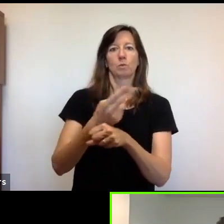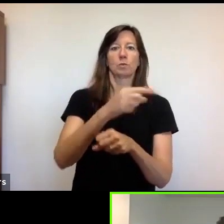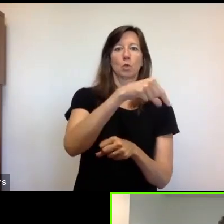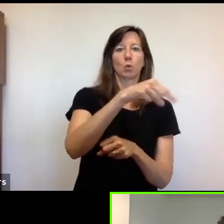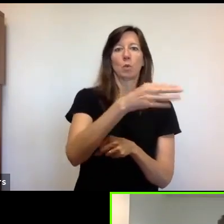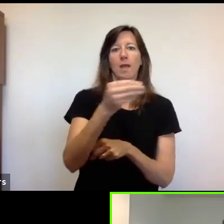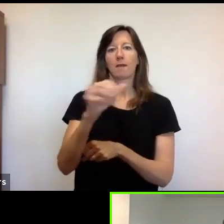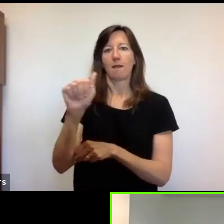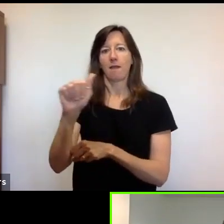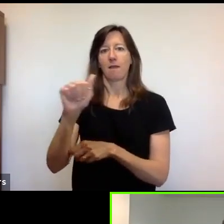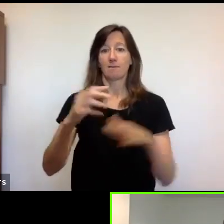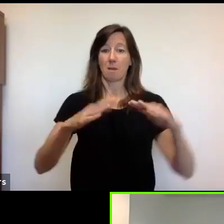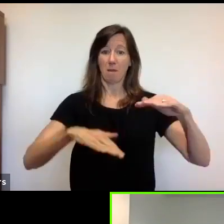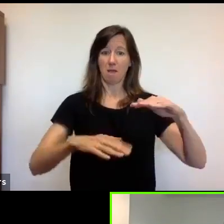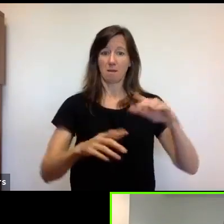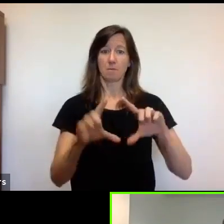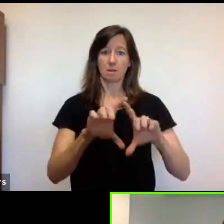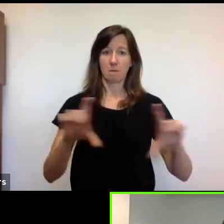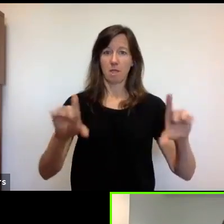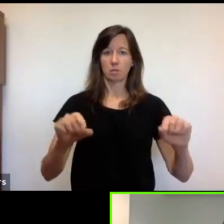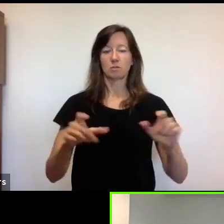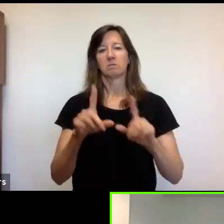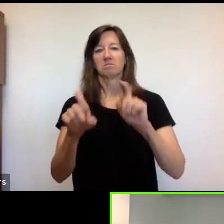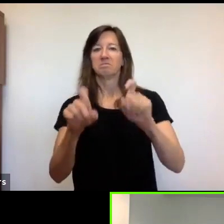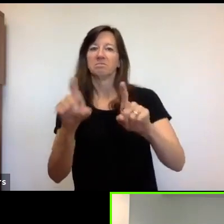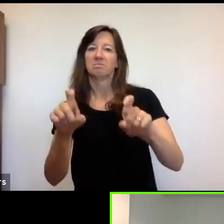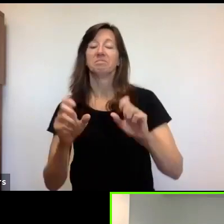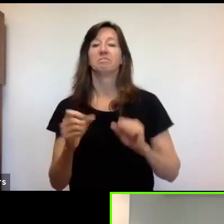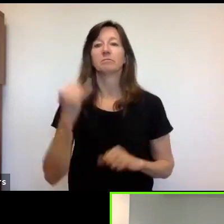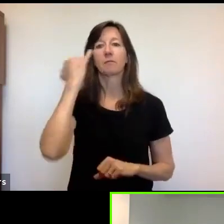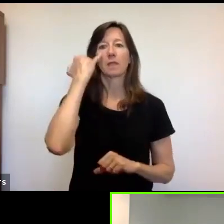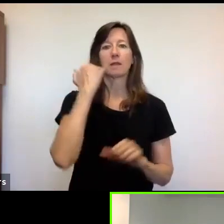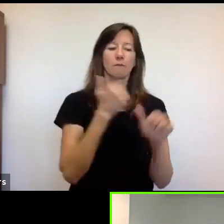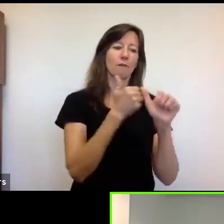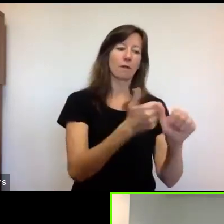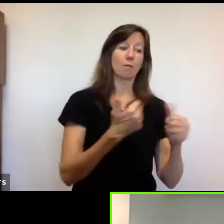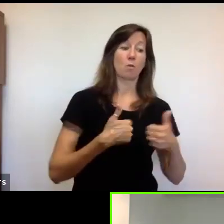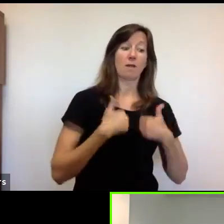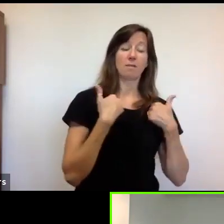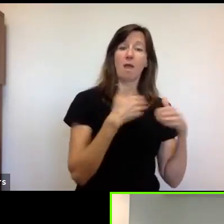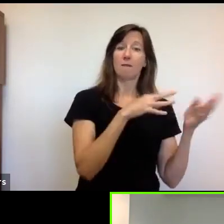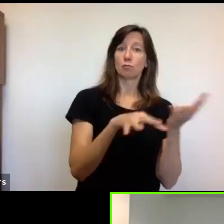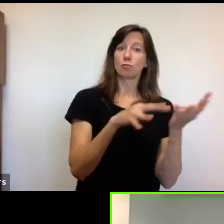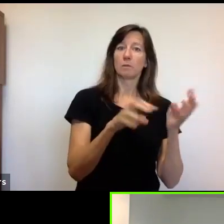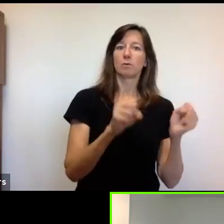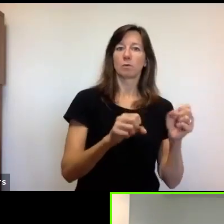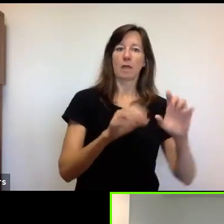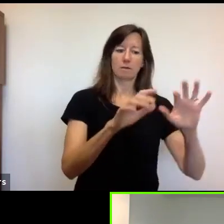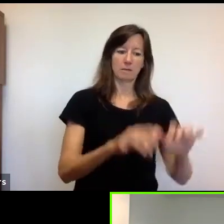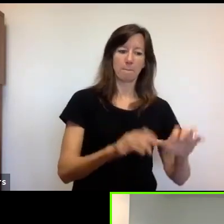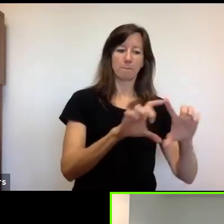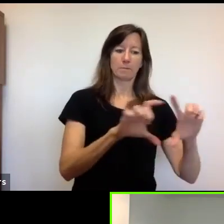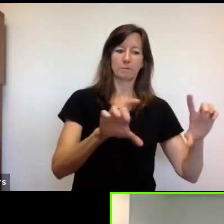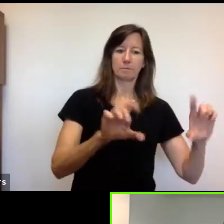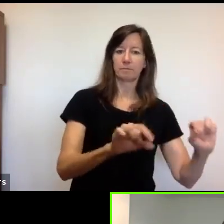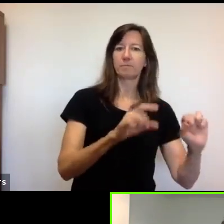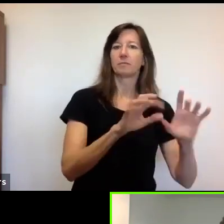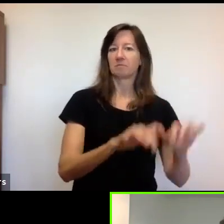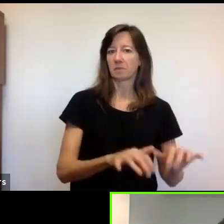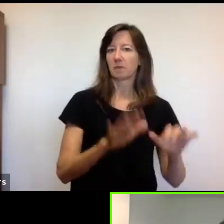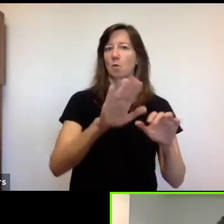on Facebook, use the comment section below the live stream. If you're following us on Zoom today, use the Q&A function at the bottom of the